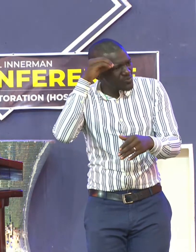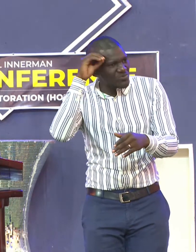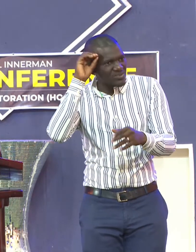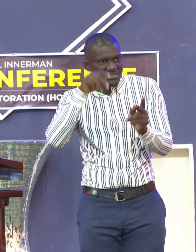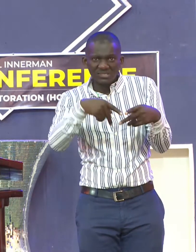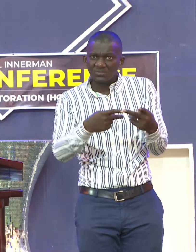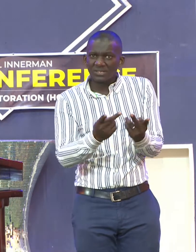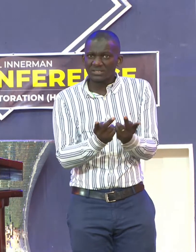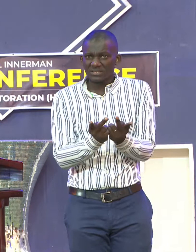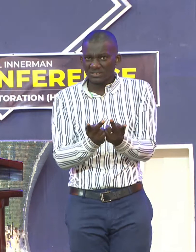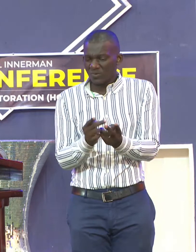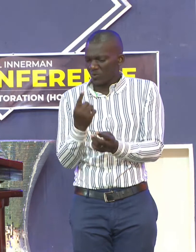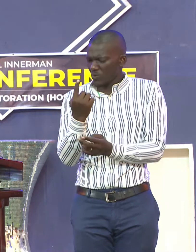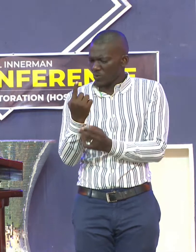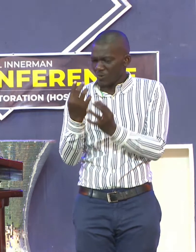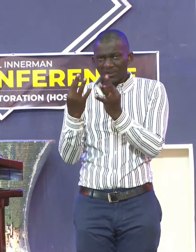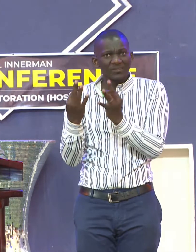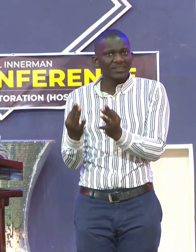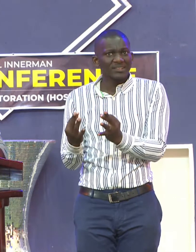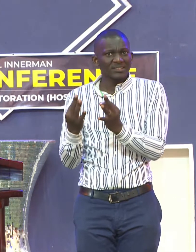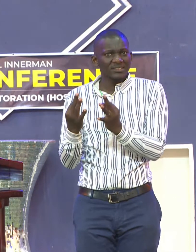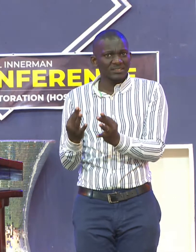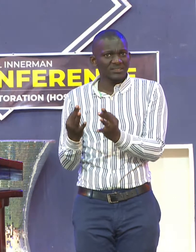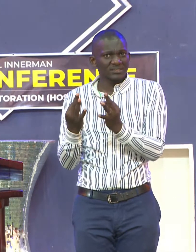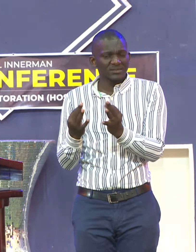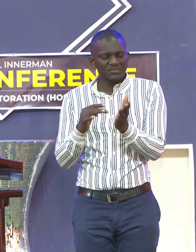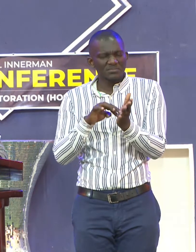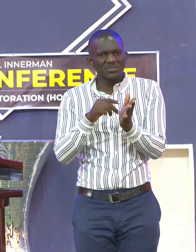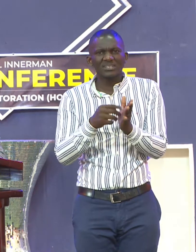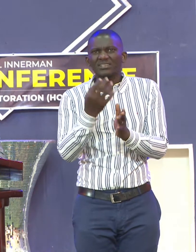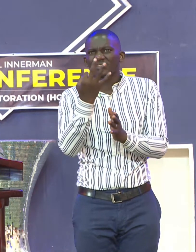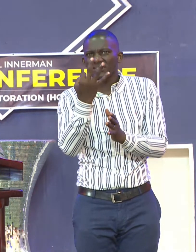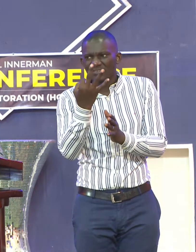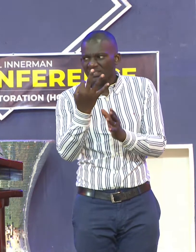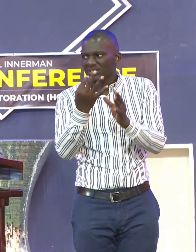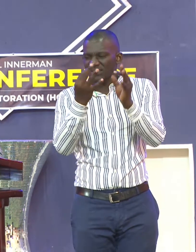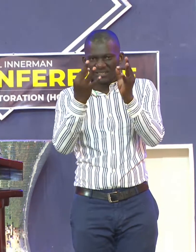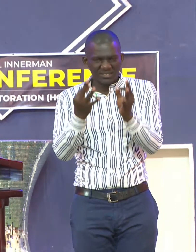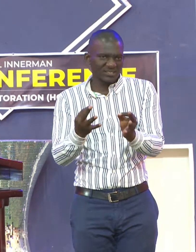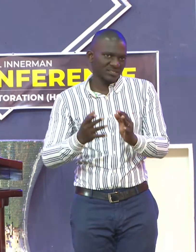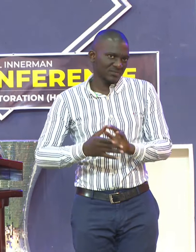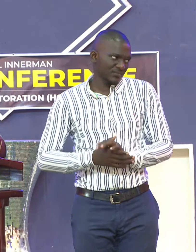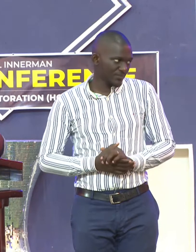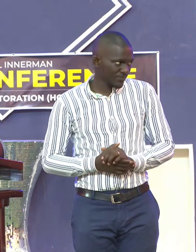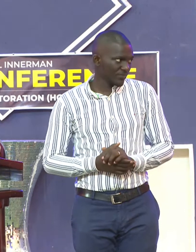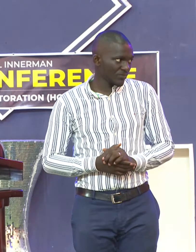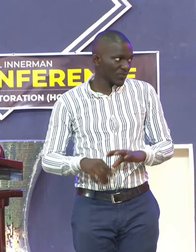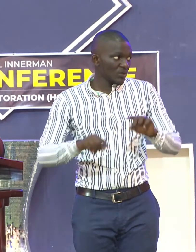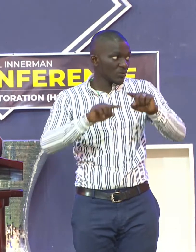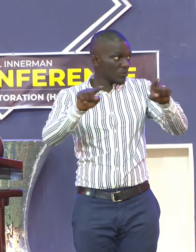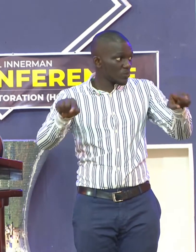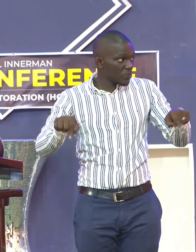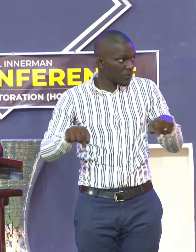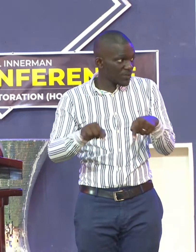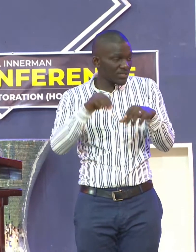our positions. Ekintu kimu. One thing. Nga kitegeeza ebintu bisatu. Meaning three things. Tuli mu kiseera